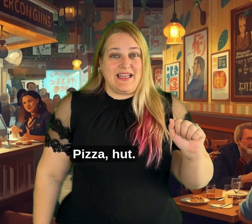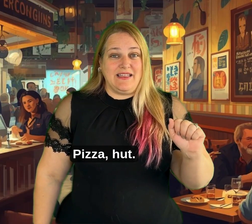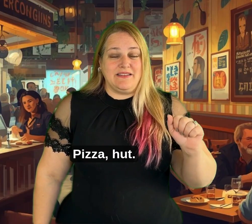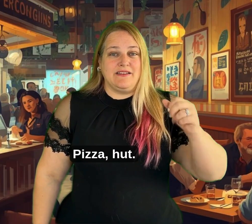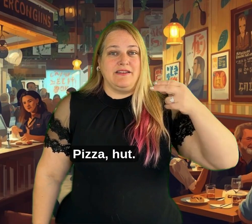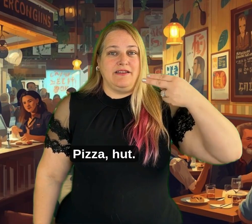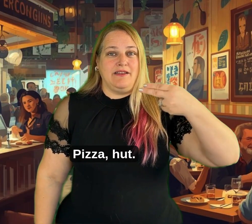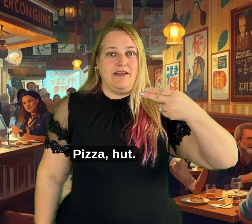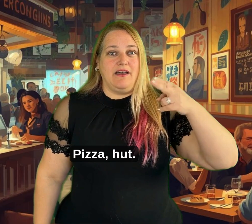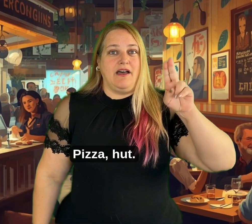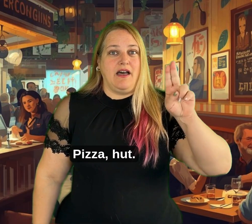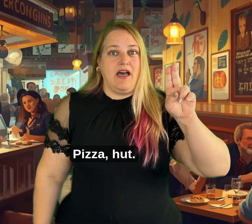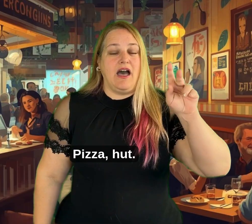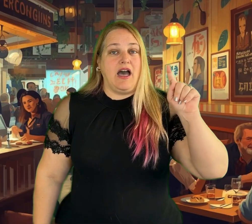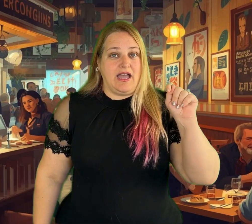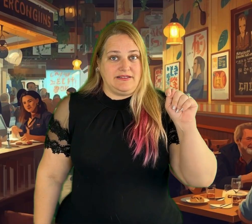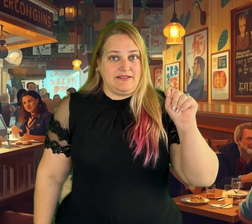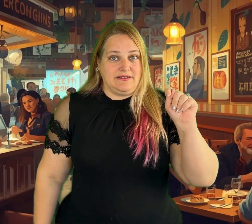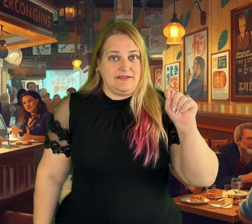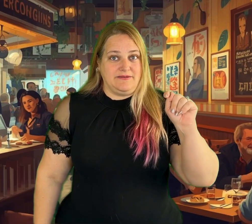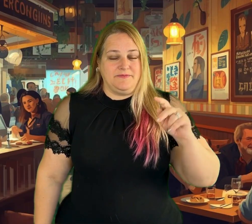Pizza Hut.